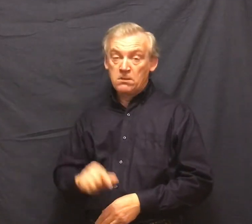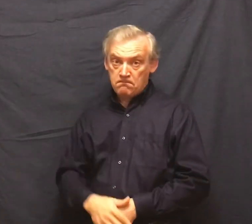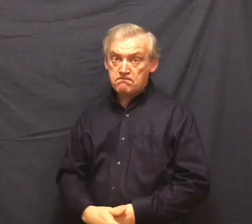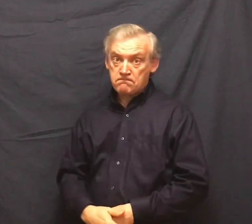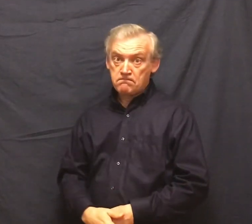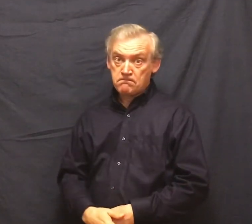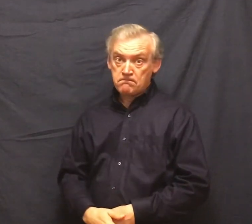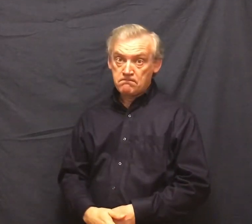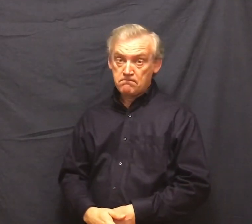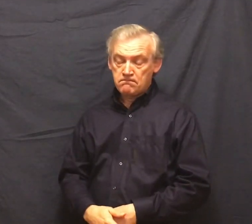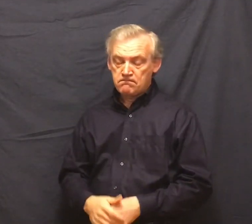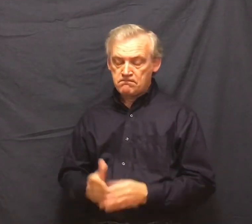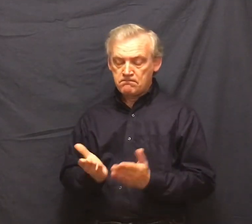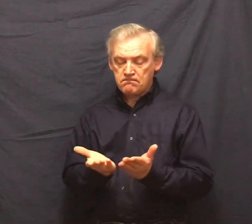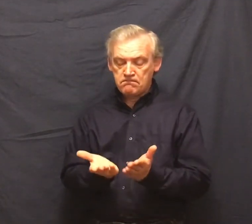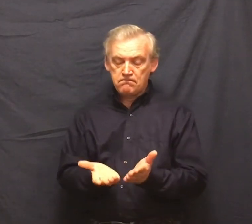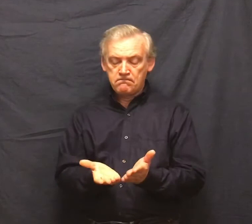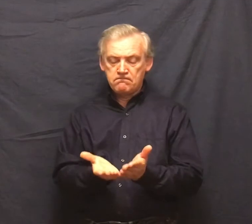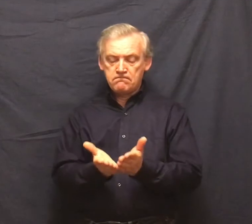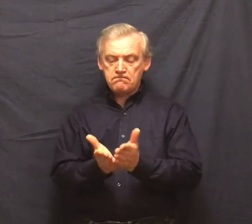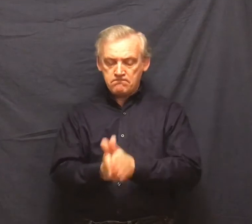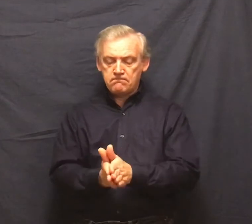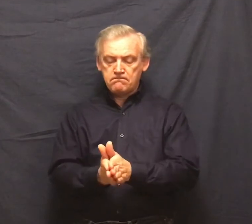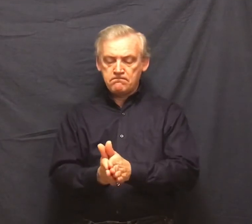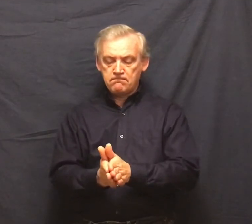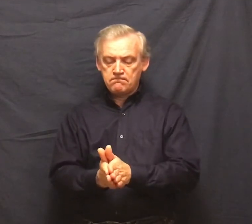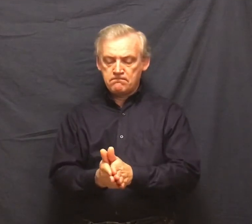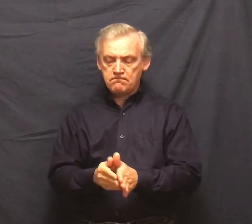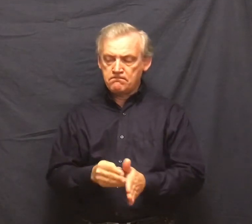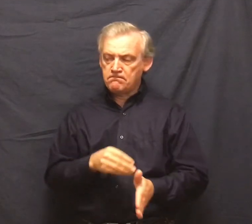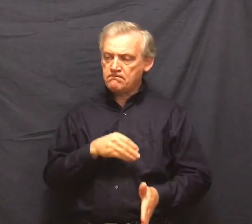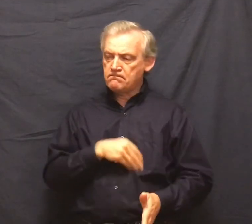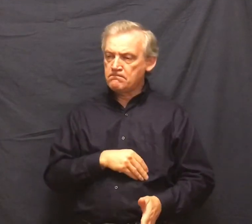He closed the book. "Where you guys been working?"